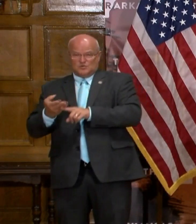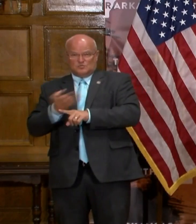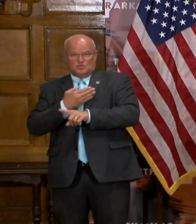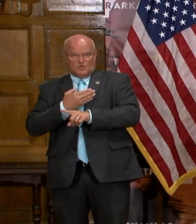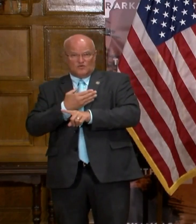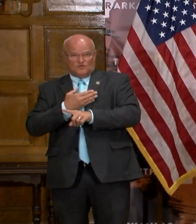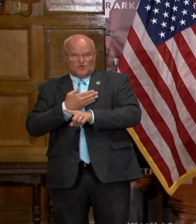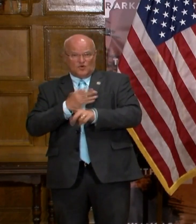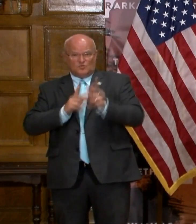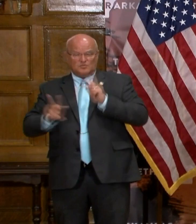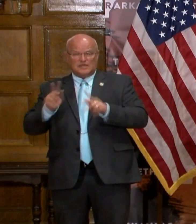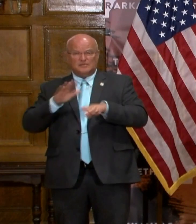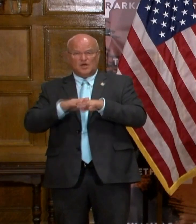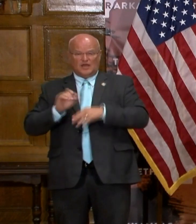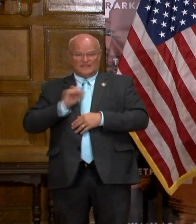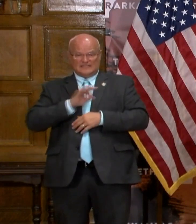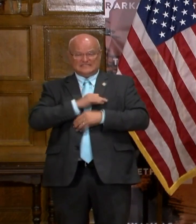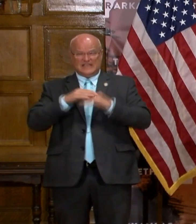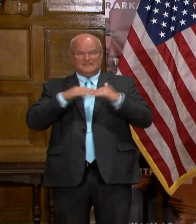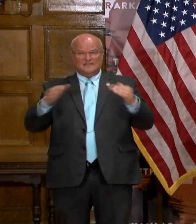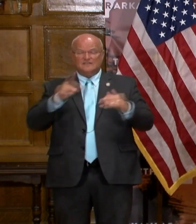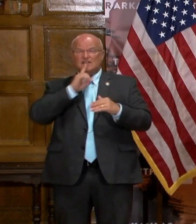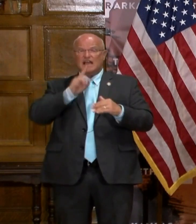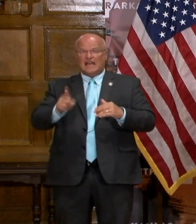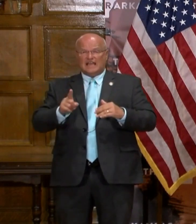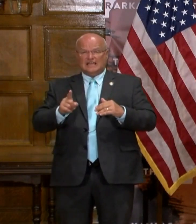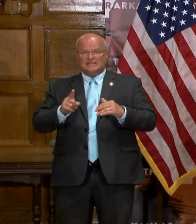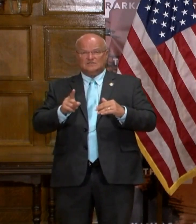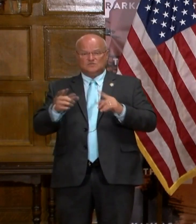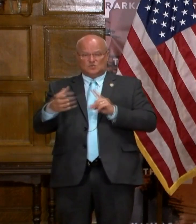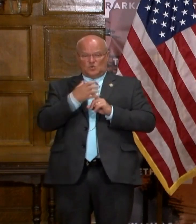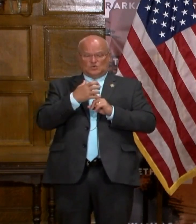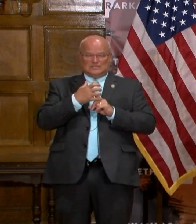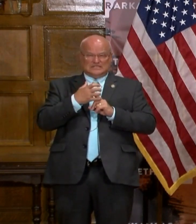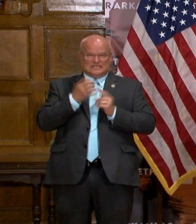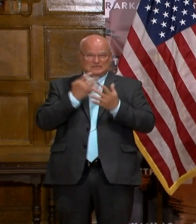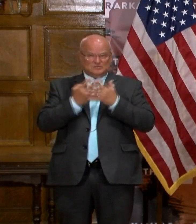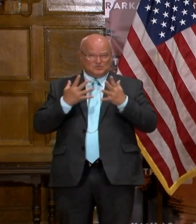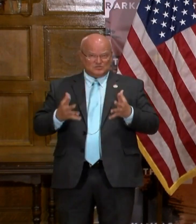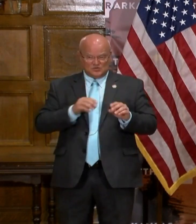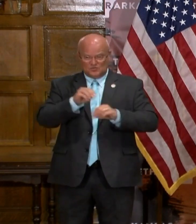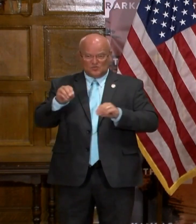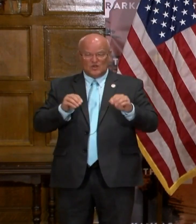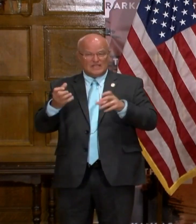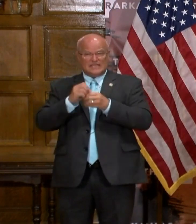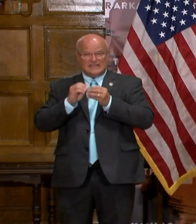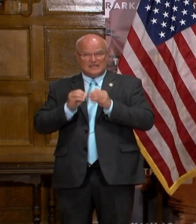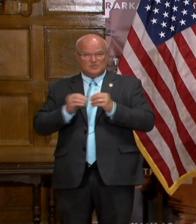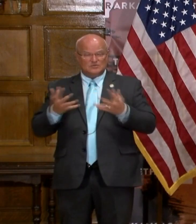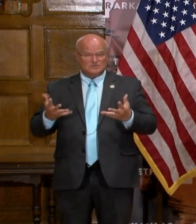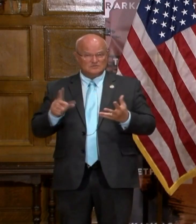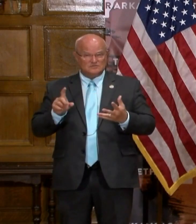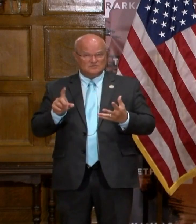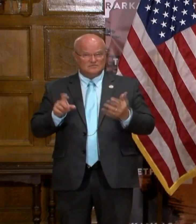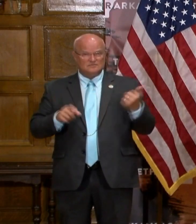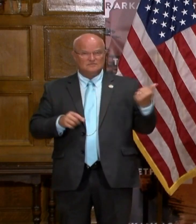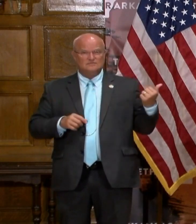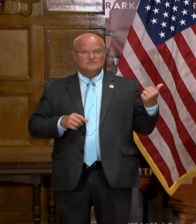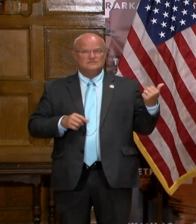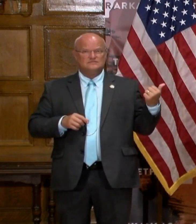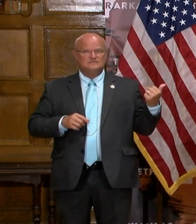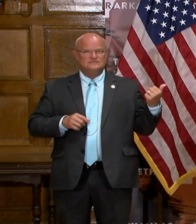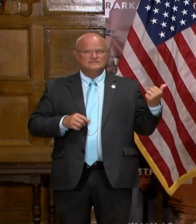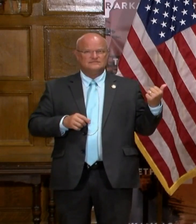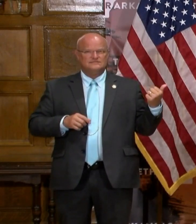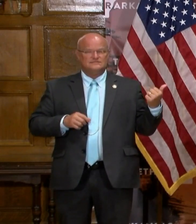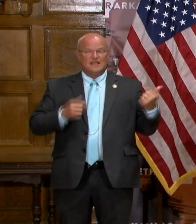before people at the staff level who can actually, start to quarantine inmates and move them around are getting numbers?